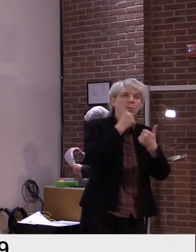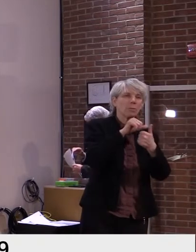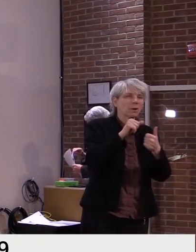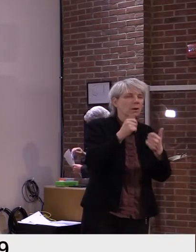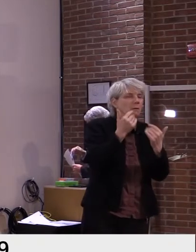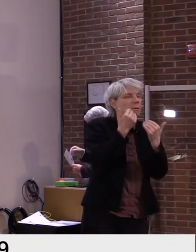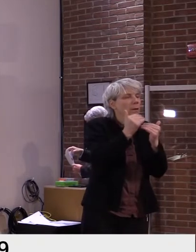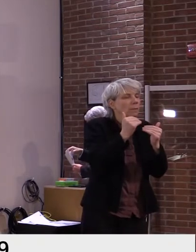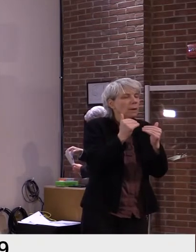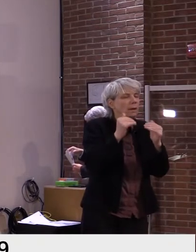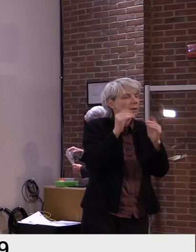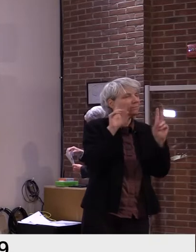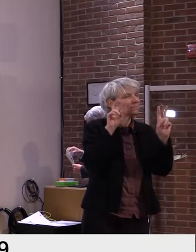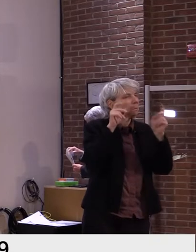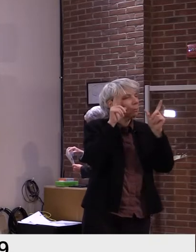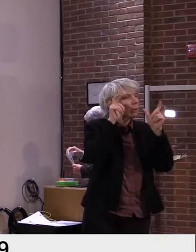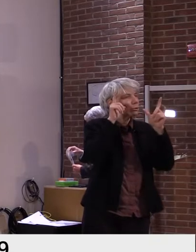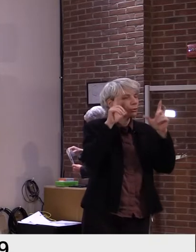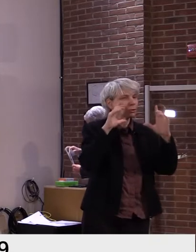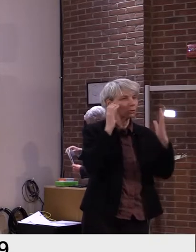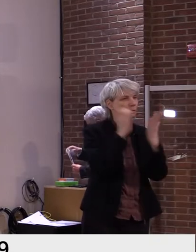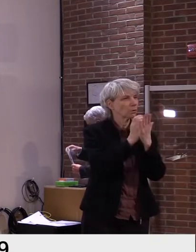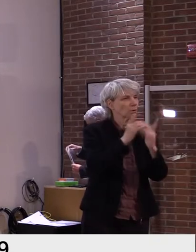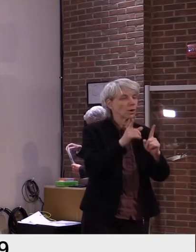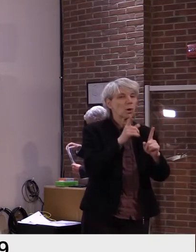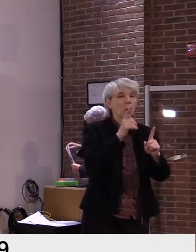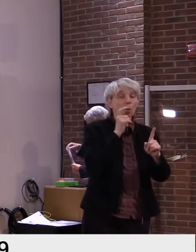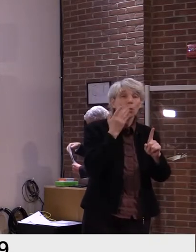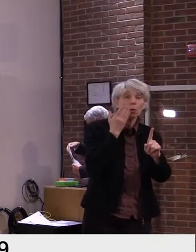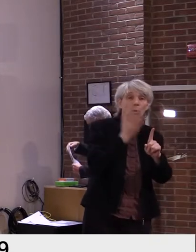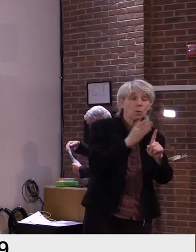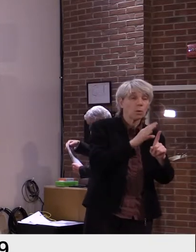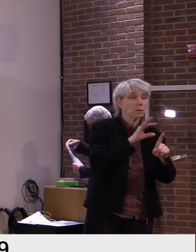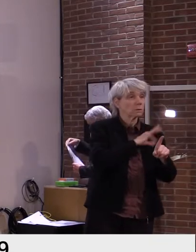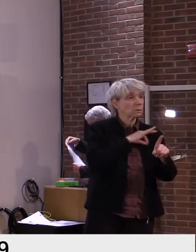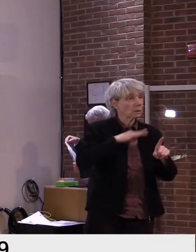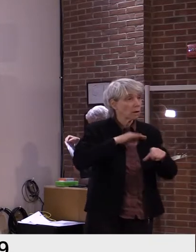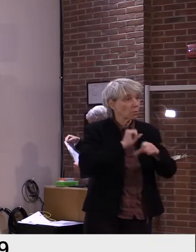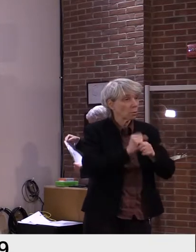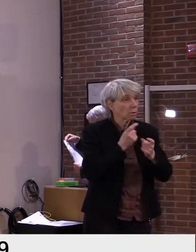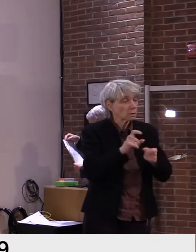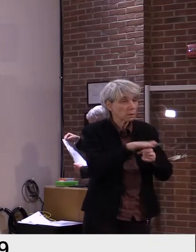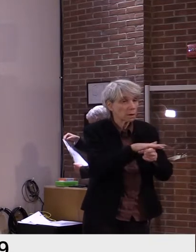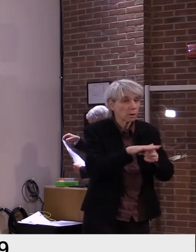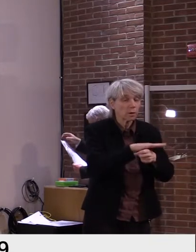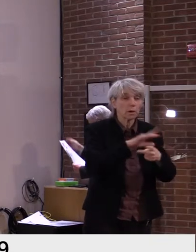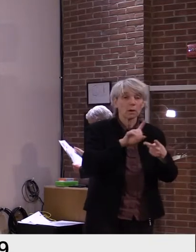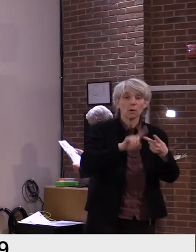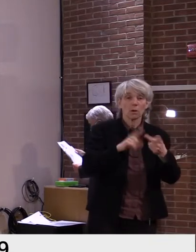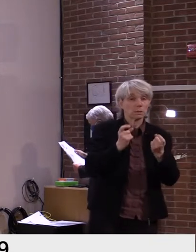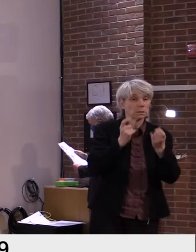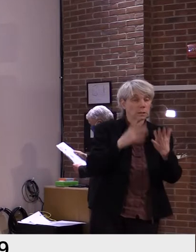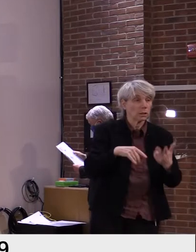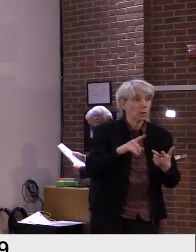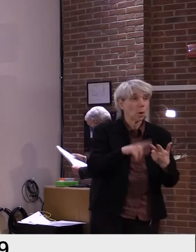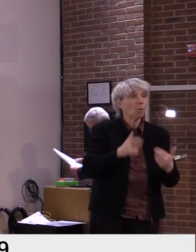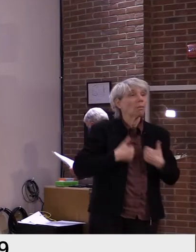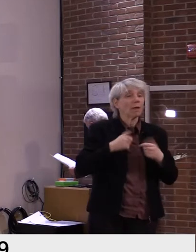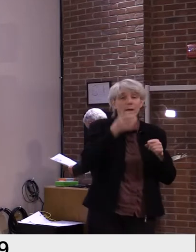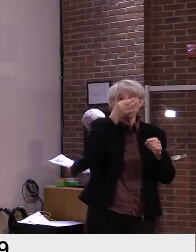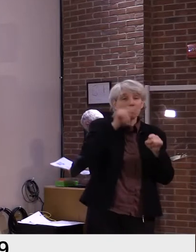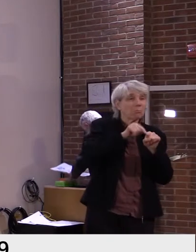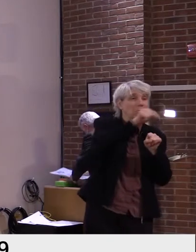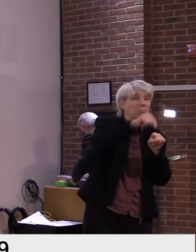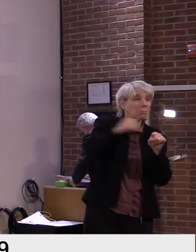anyone who wanted it, whether they were employees, skiers, or even local residents. Of 264